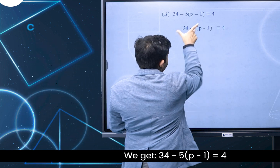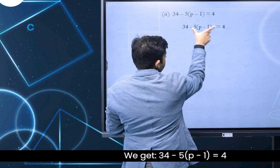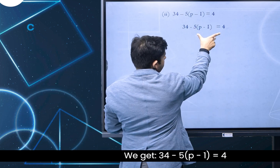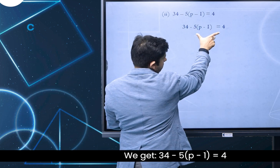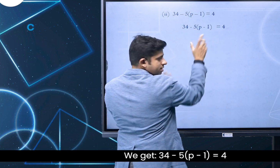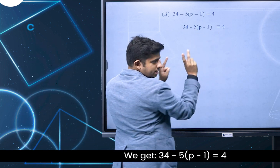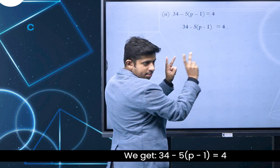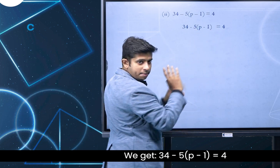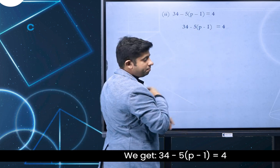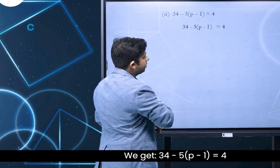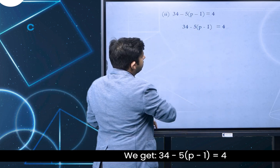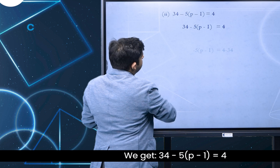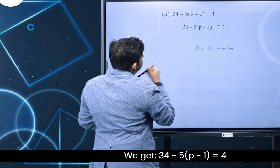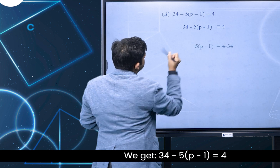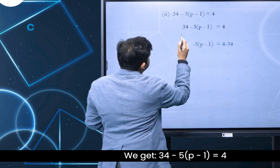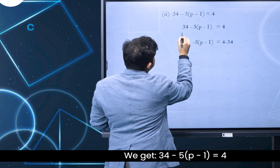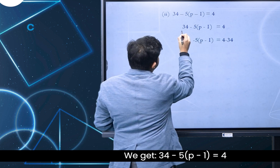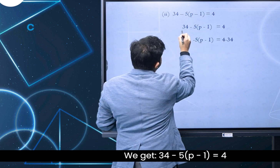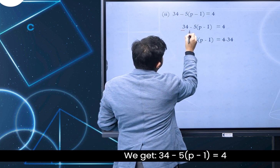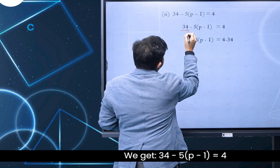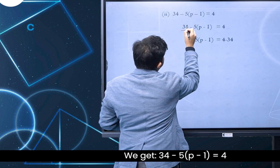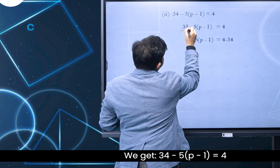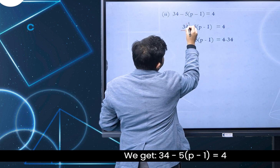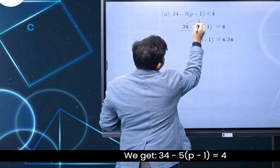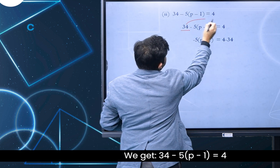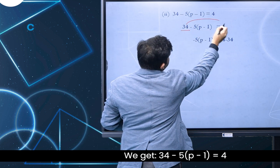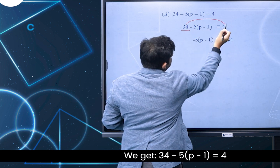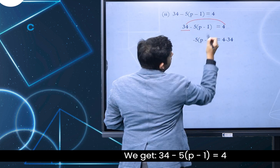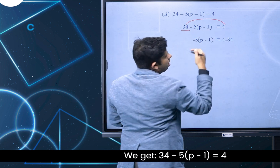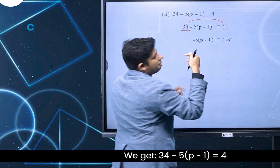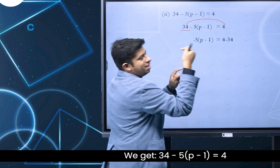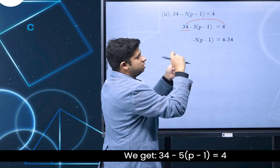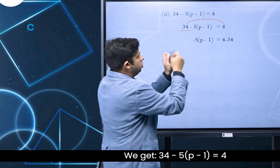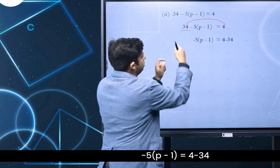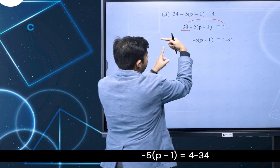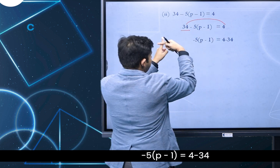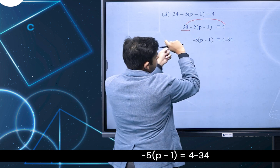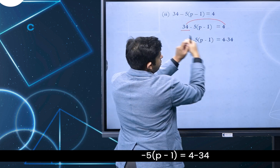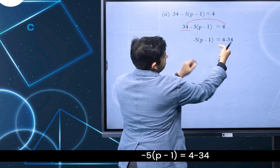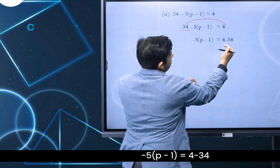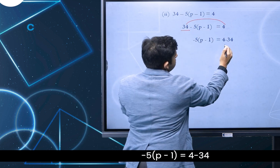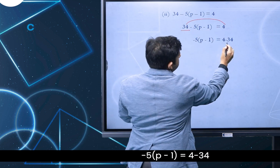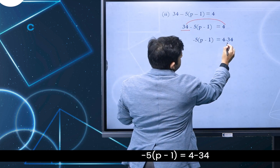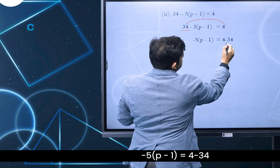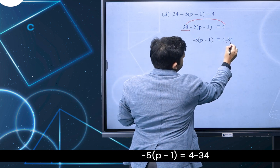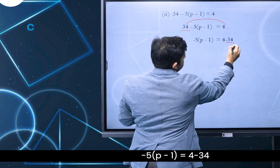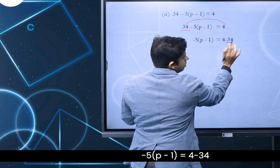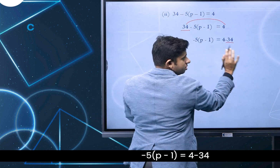get 34 minus 5 of p minus 1 equals to 4. Minus 5 of p minus 1 equals to 4